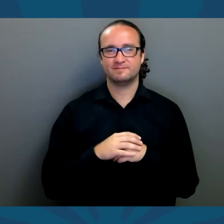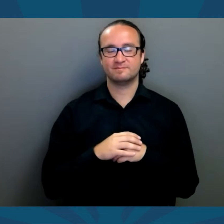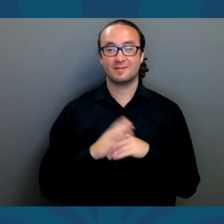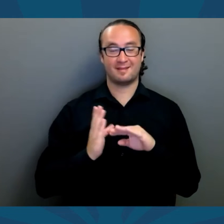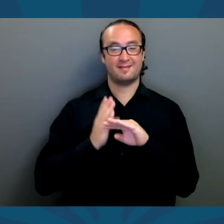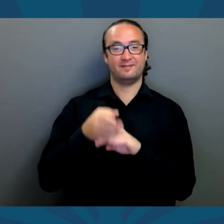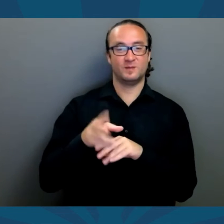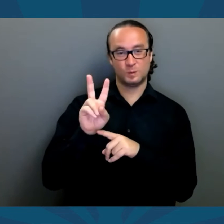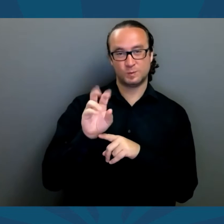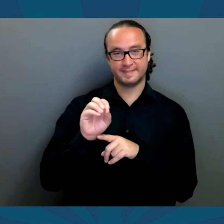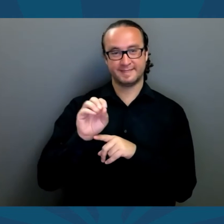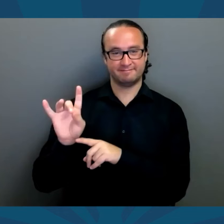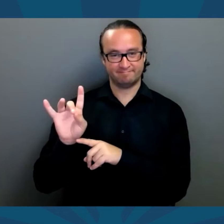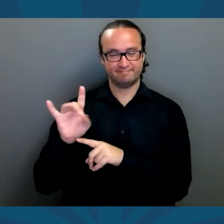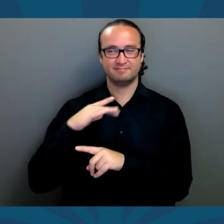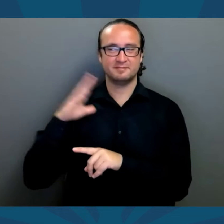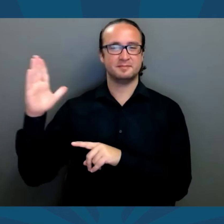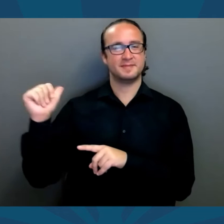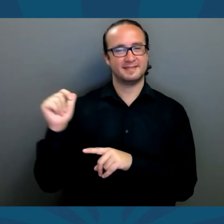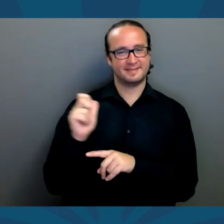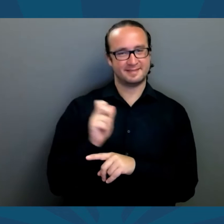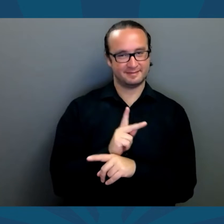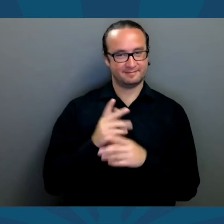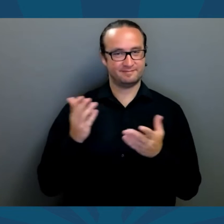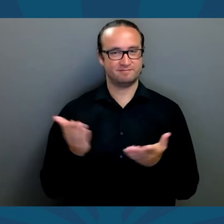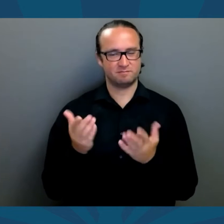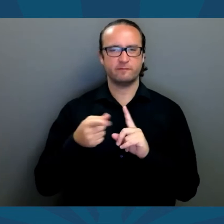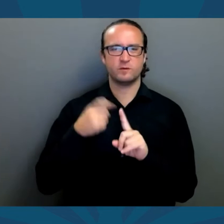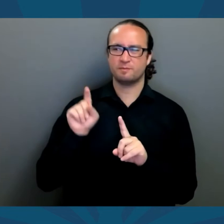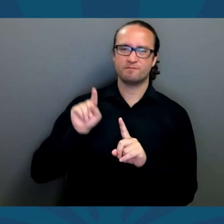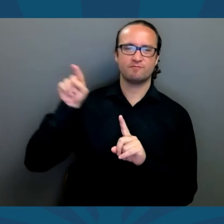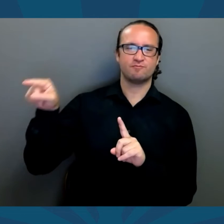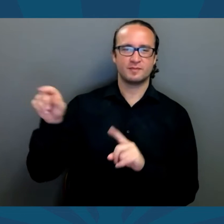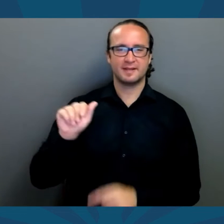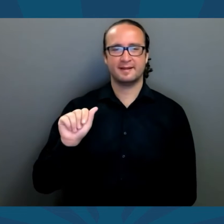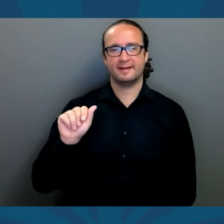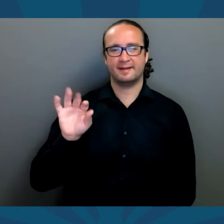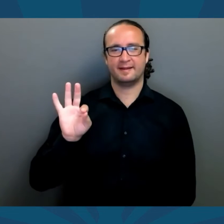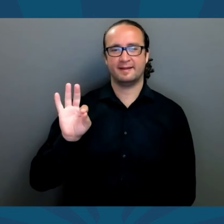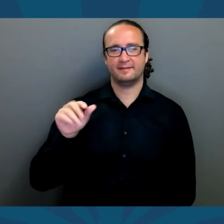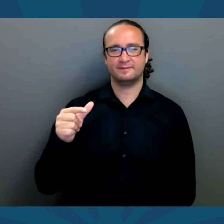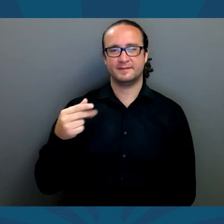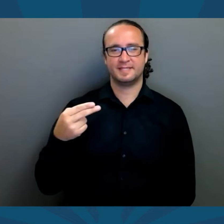After returning in 2008 from my deployment in Afghanistan,